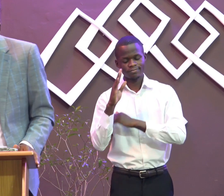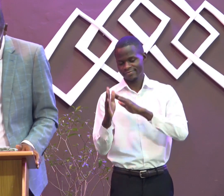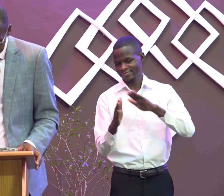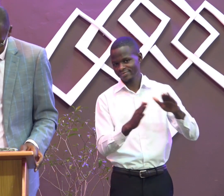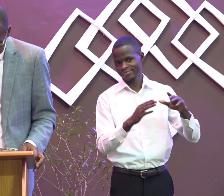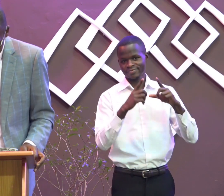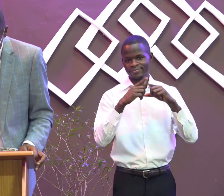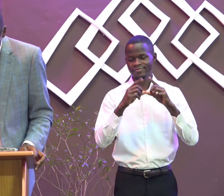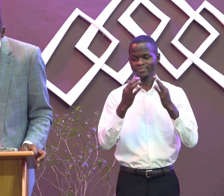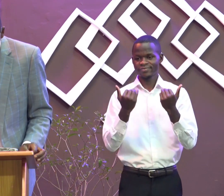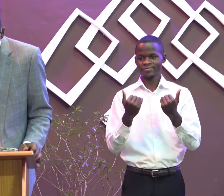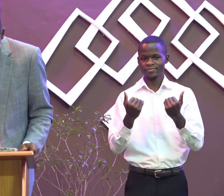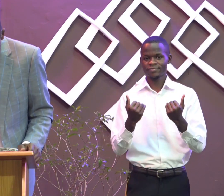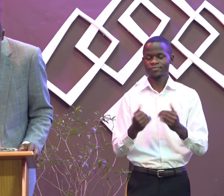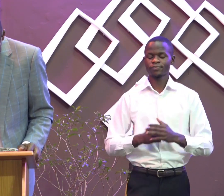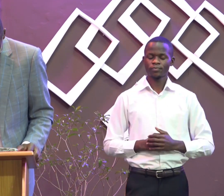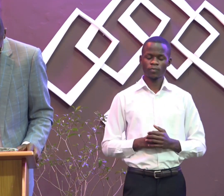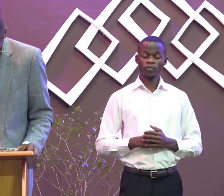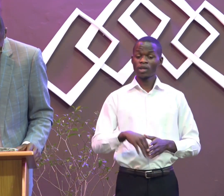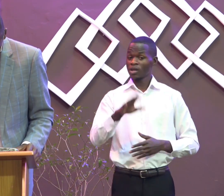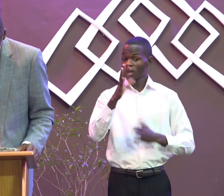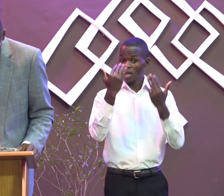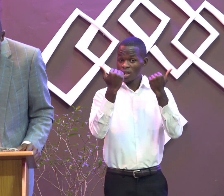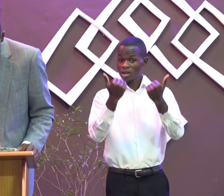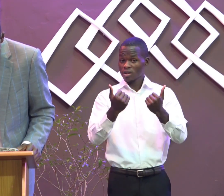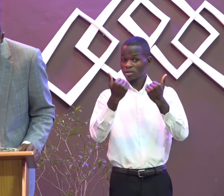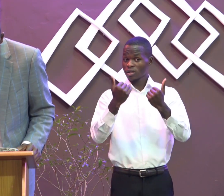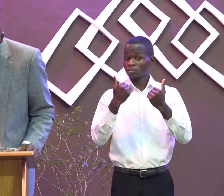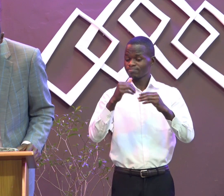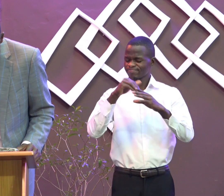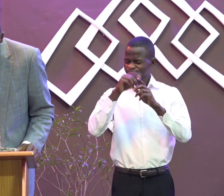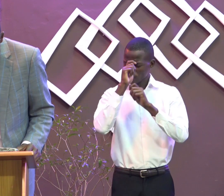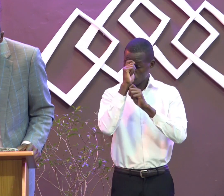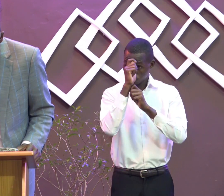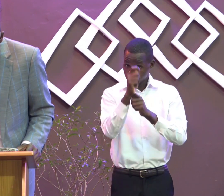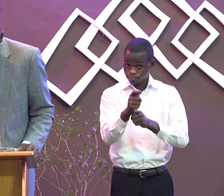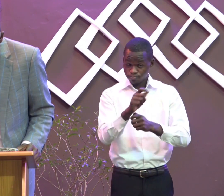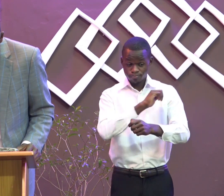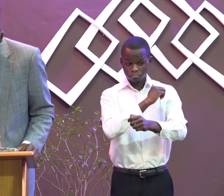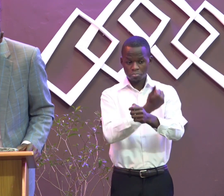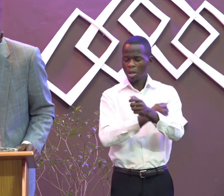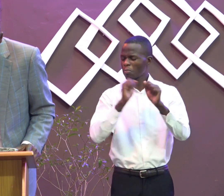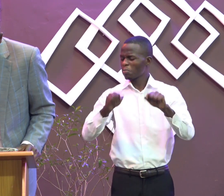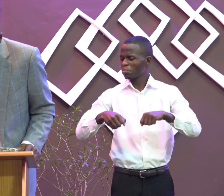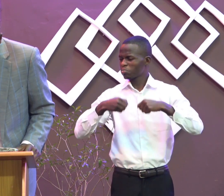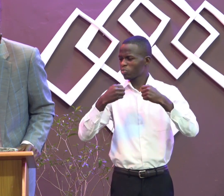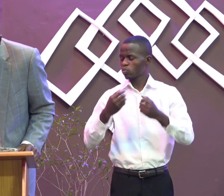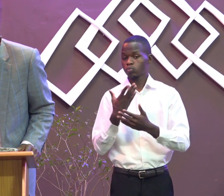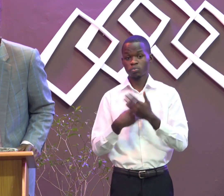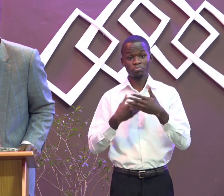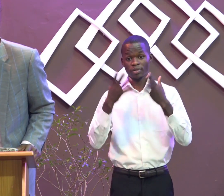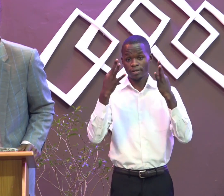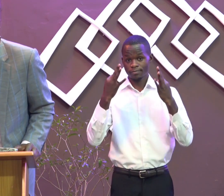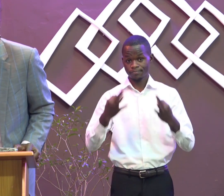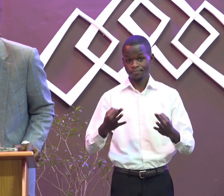mchigambo. Let us go to the Word. Mukugondera obukulembeze tetuina kyetufiirwa. There is nothing we lose in obeying authority. Biblia